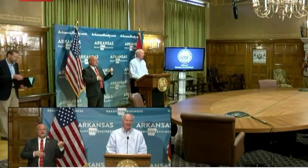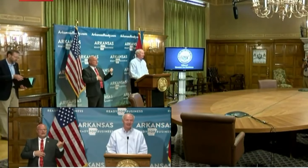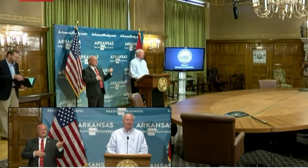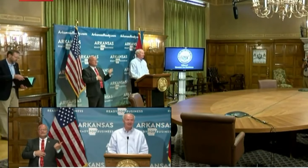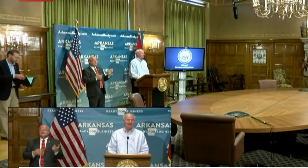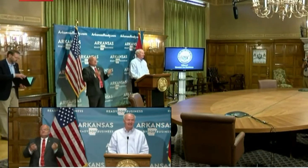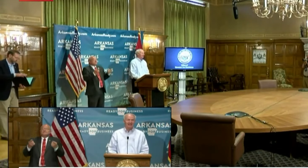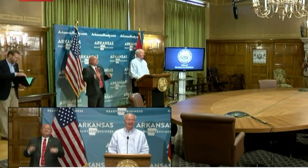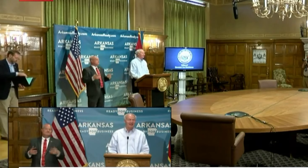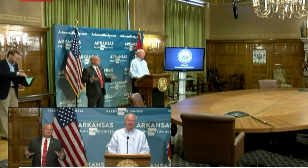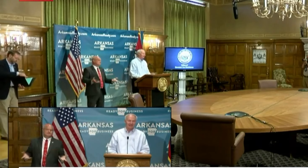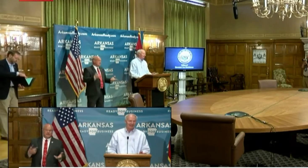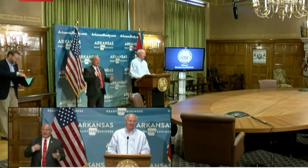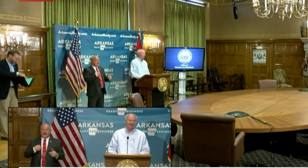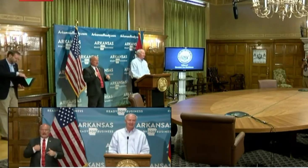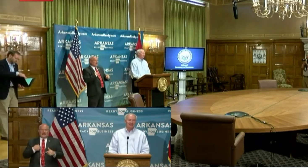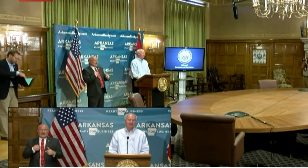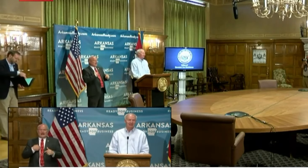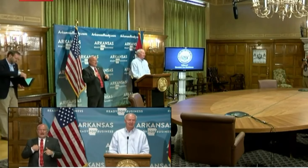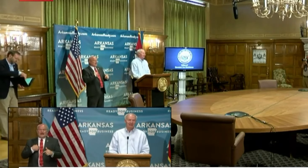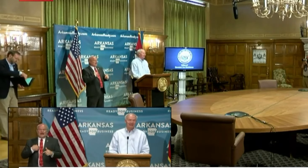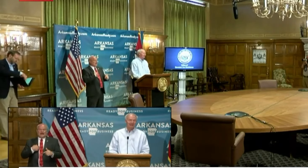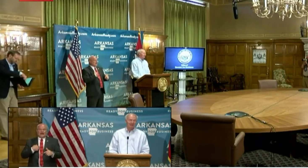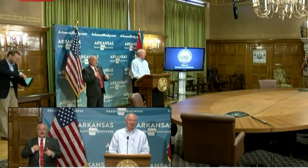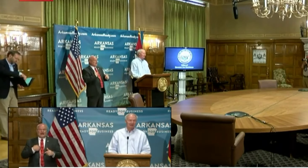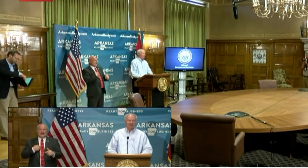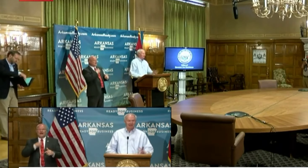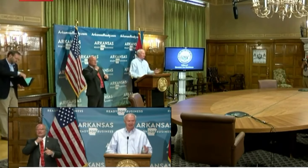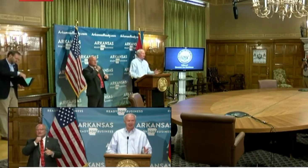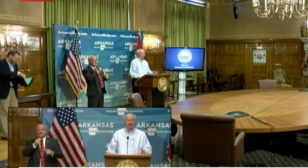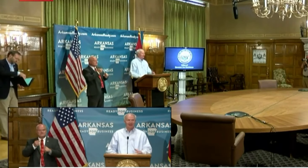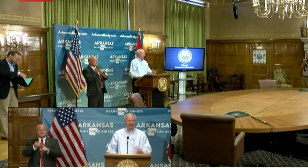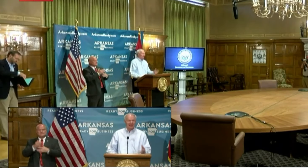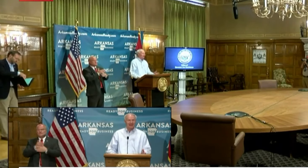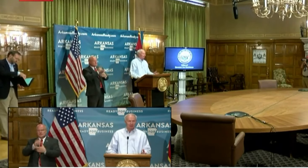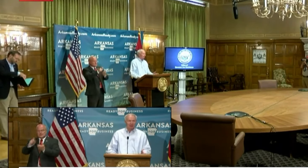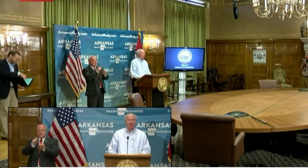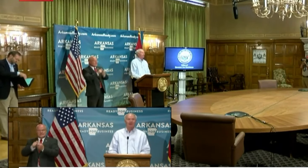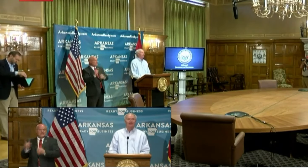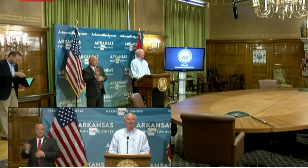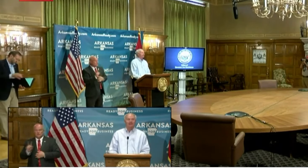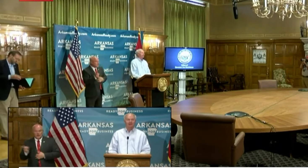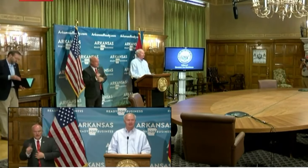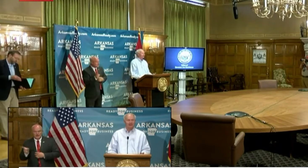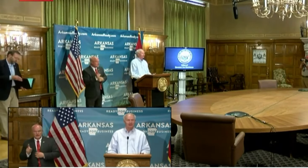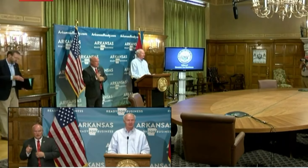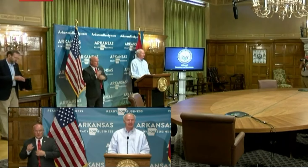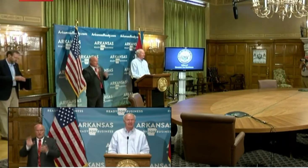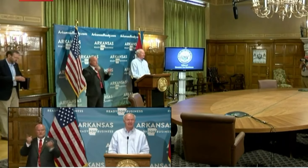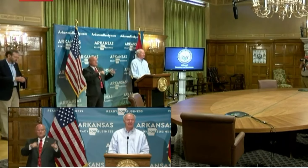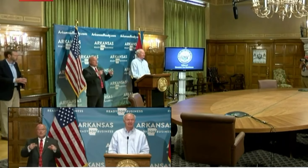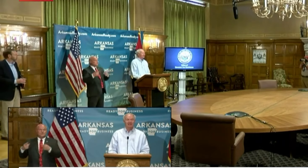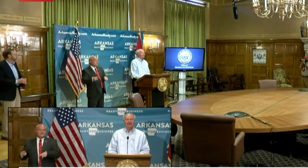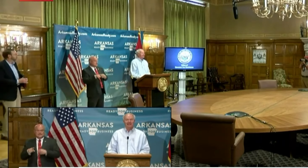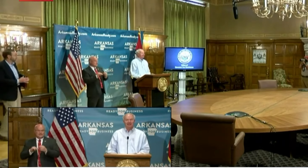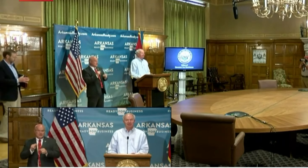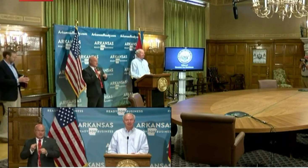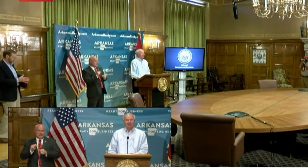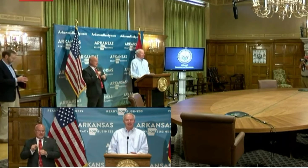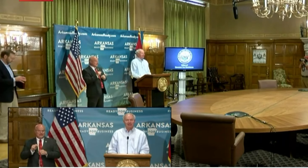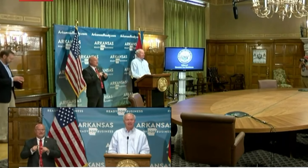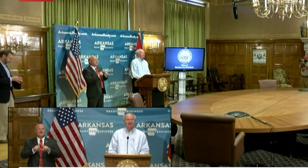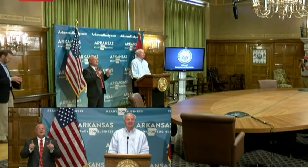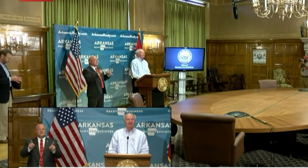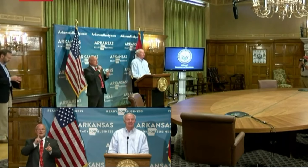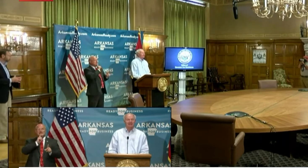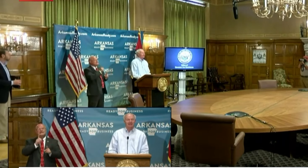an anecdote. I couldn't, I'm not going to be able to share exactly what it was or the circumstances of it, but